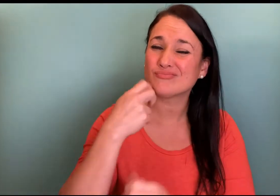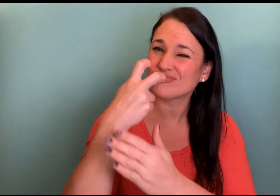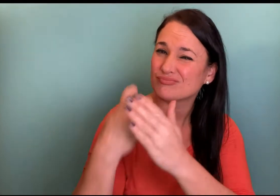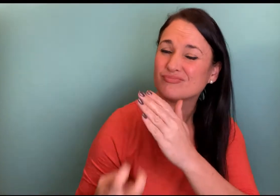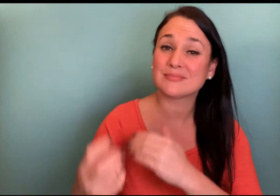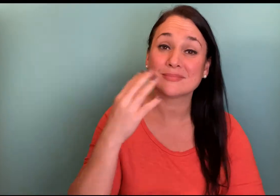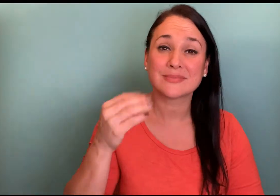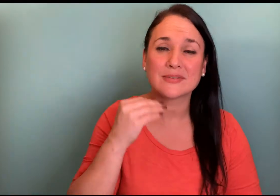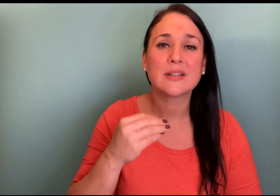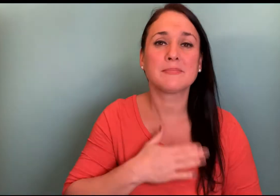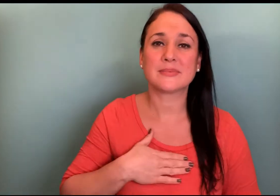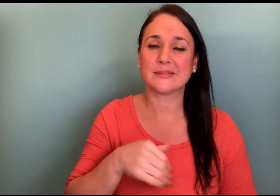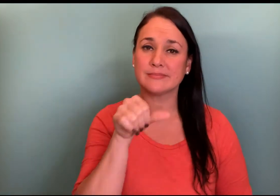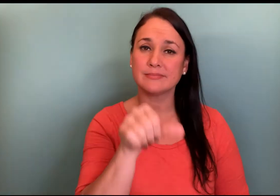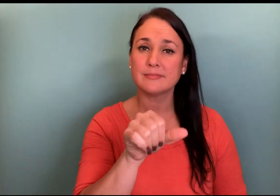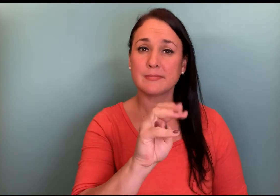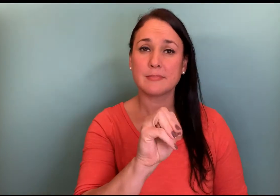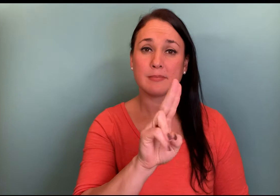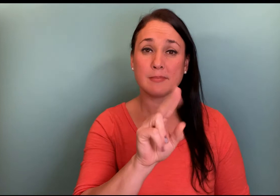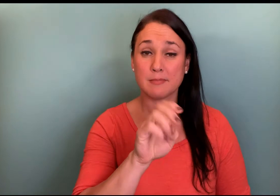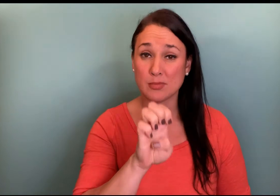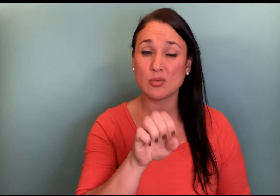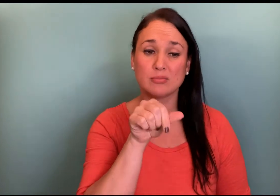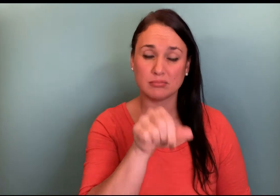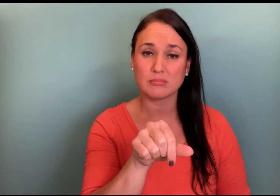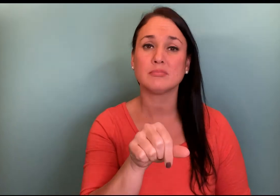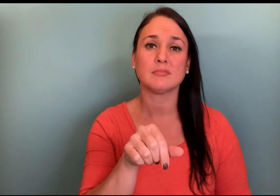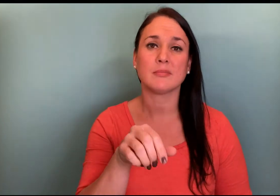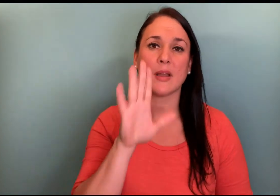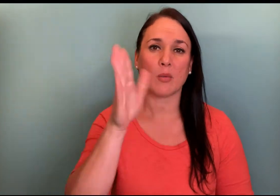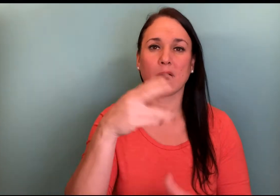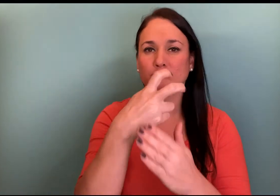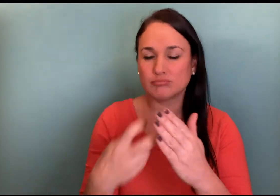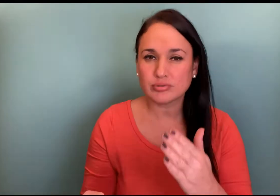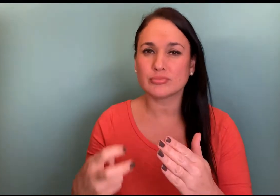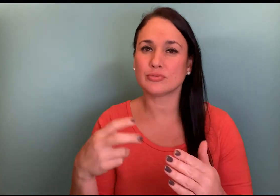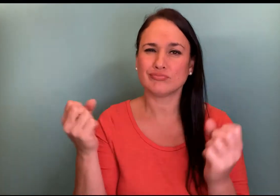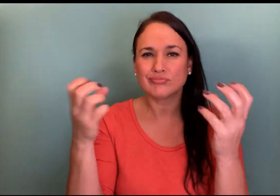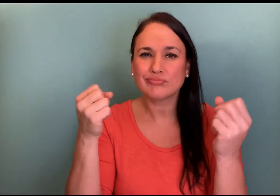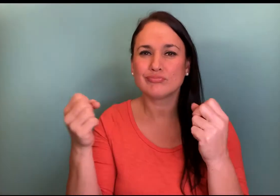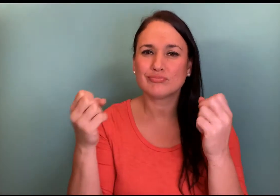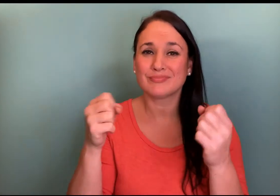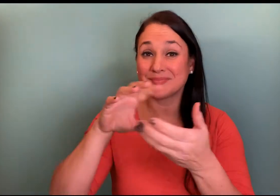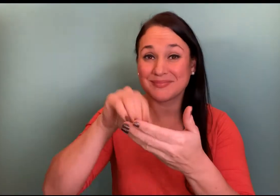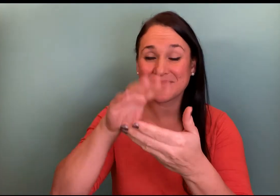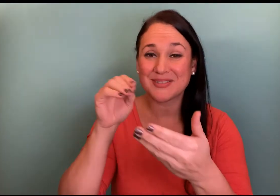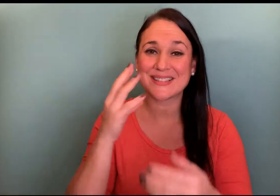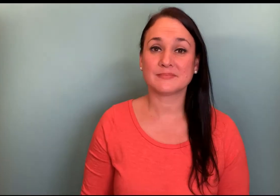If you really want a true ASL immersed experience, hit the mute button. It'll be a voices off silent experience.